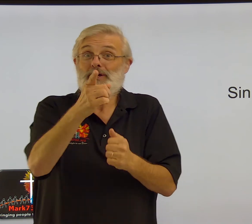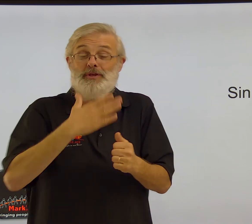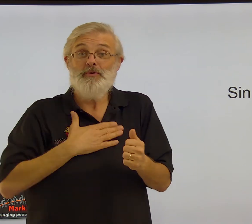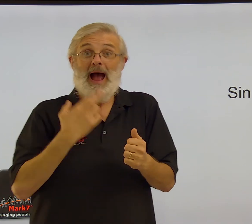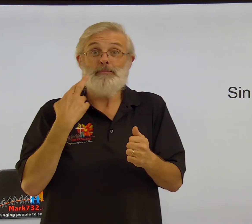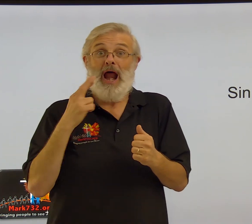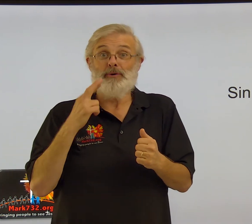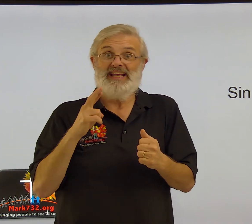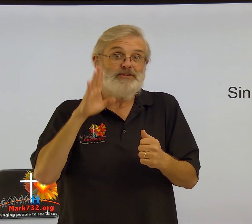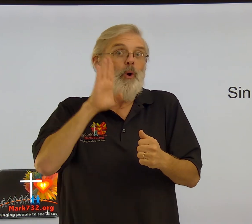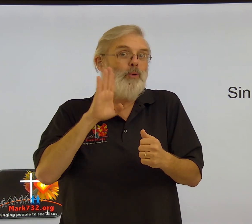my brownies,